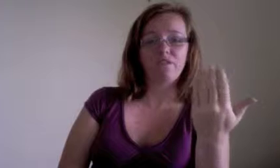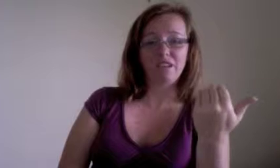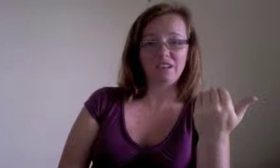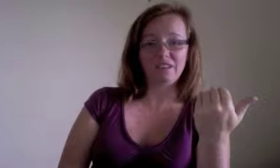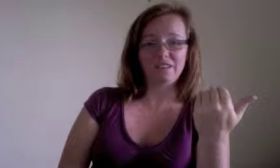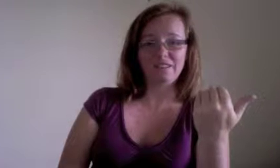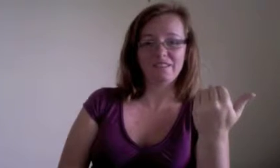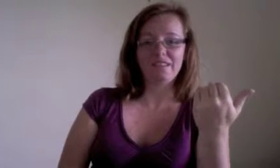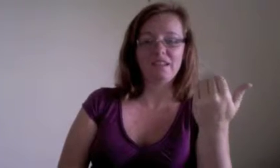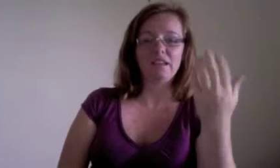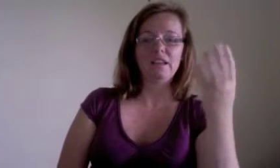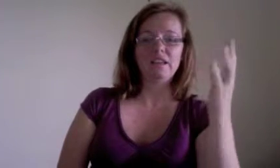15,